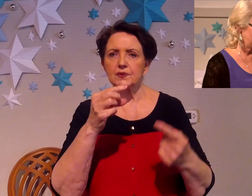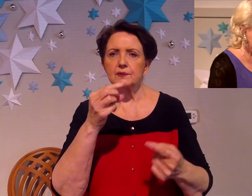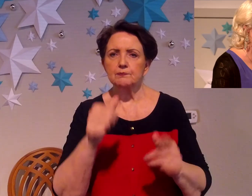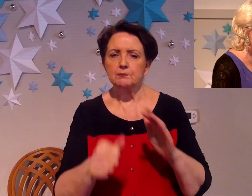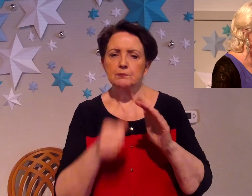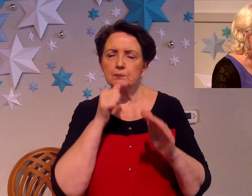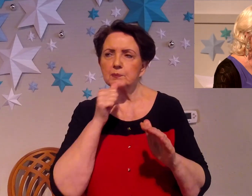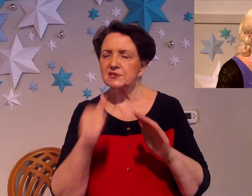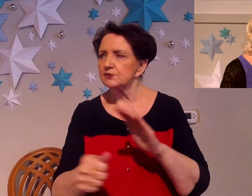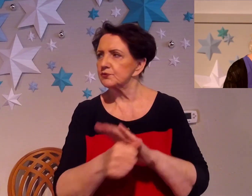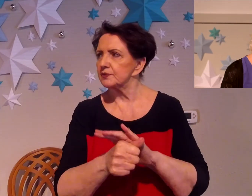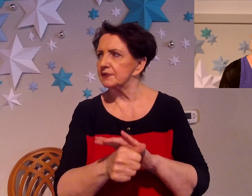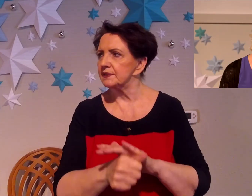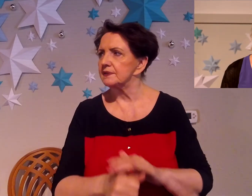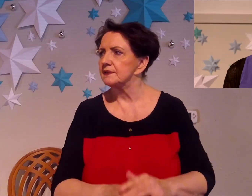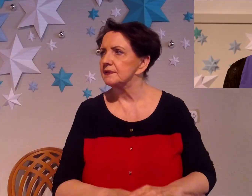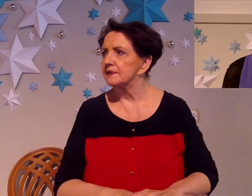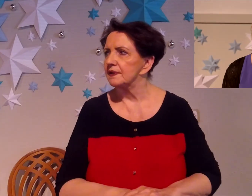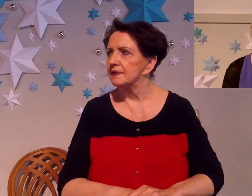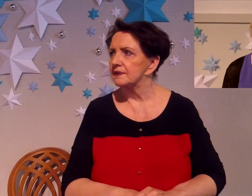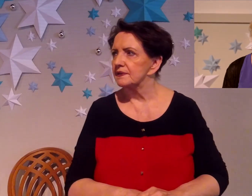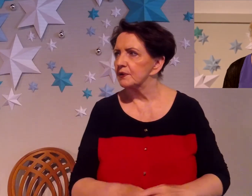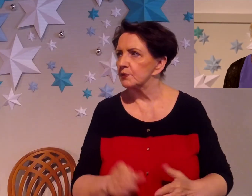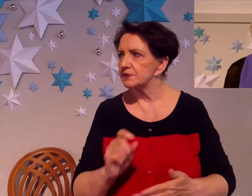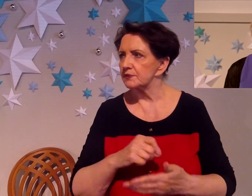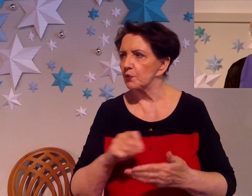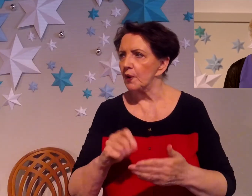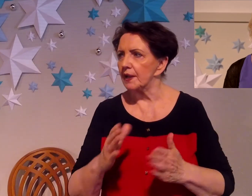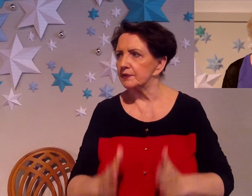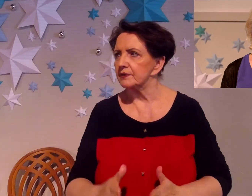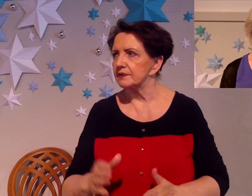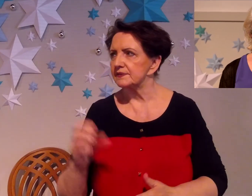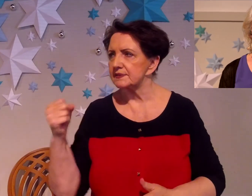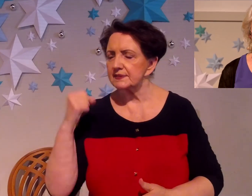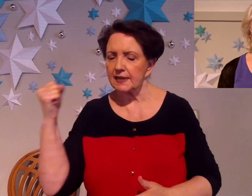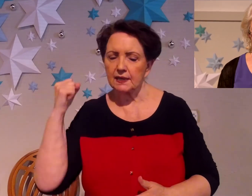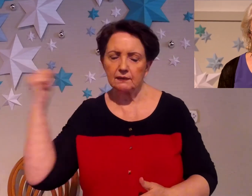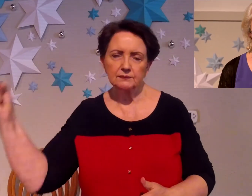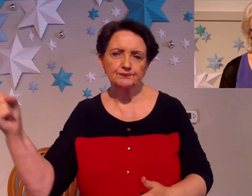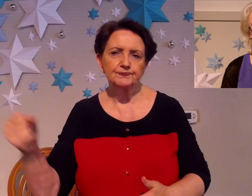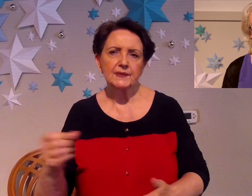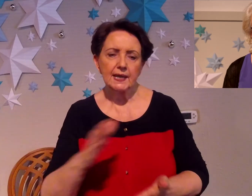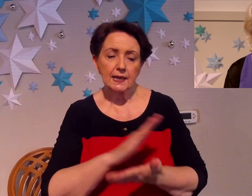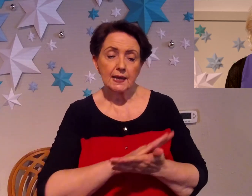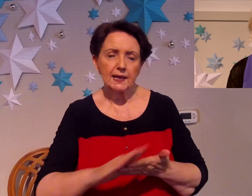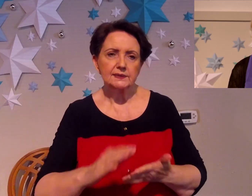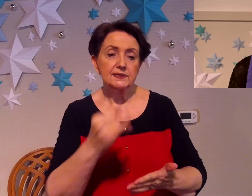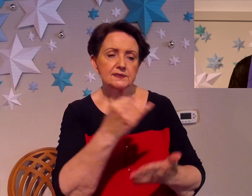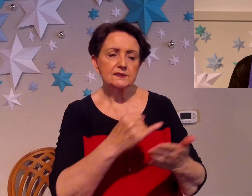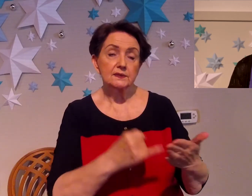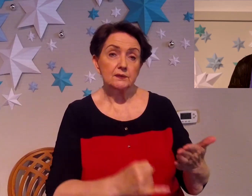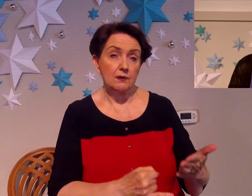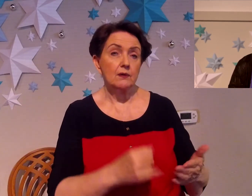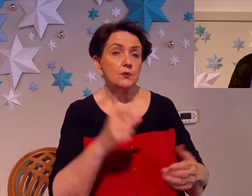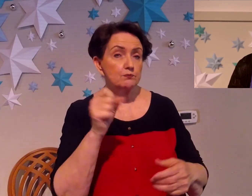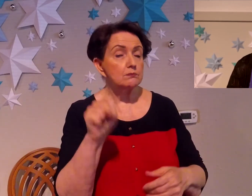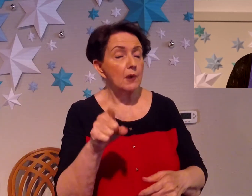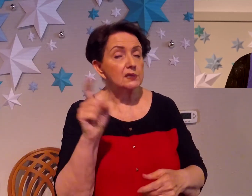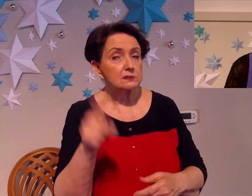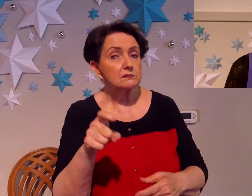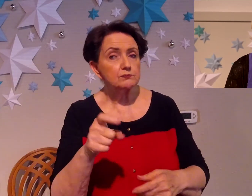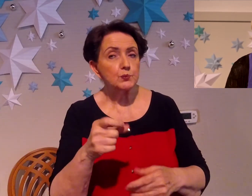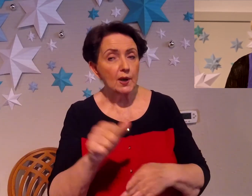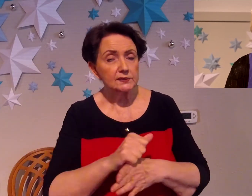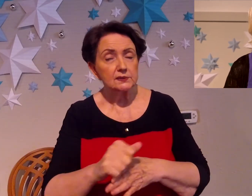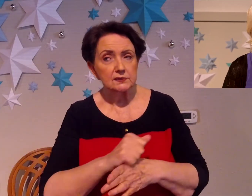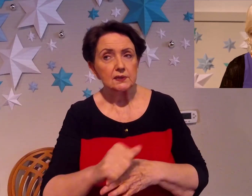was an author back in Seattle. And he wrote this: "Kindness is an art to be cultivated. It